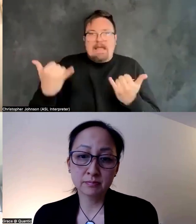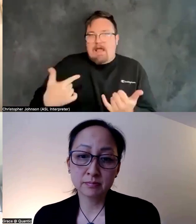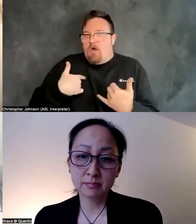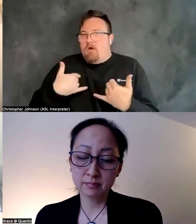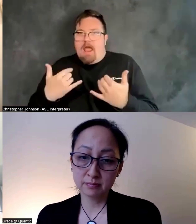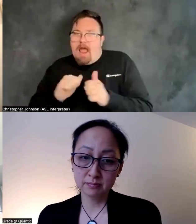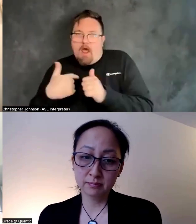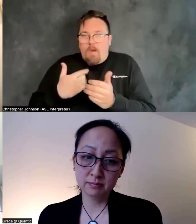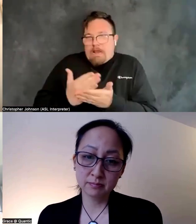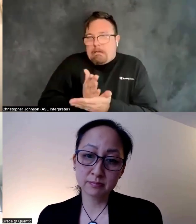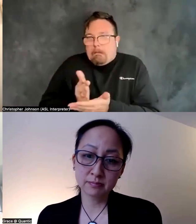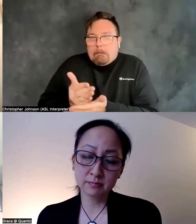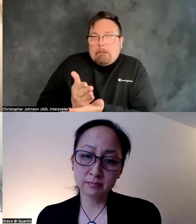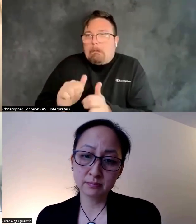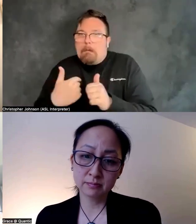that area?